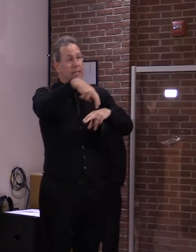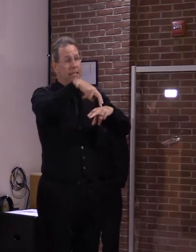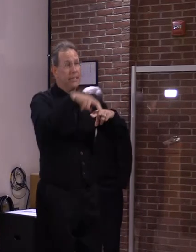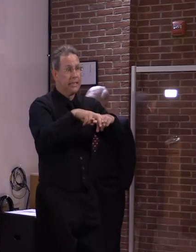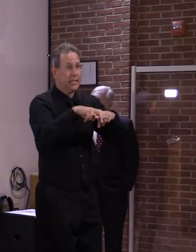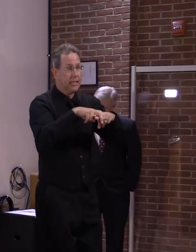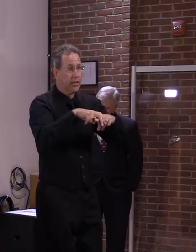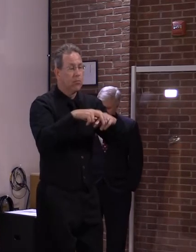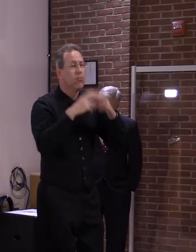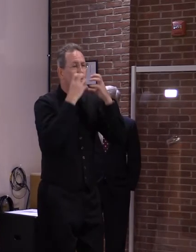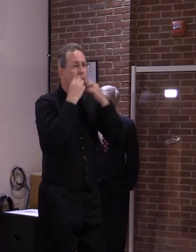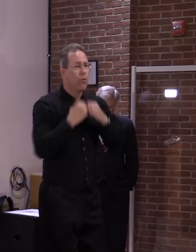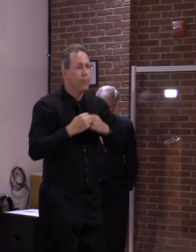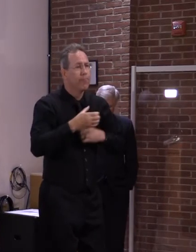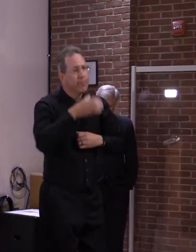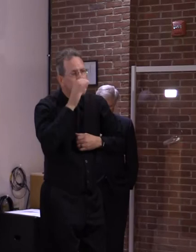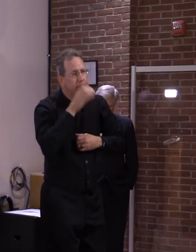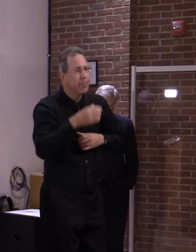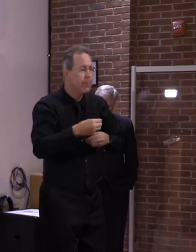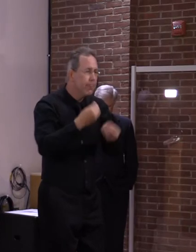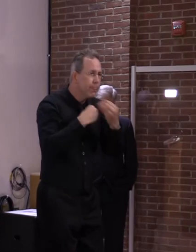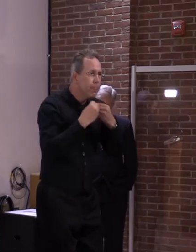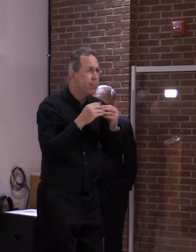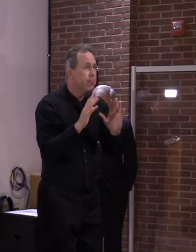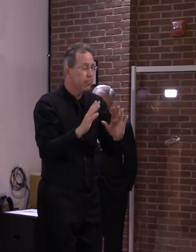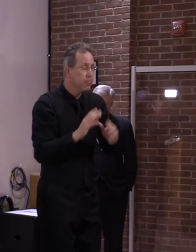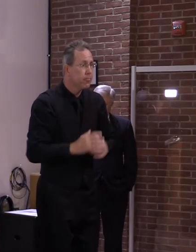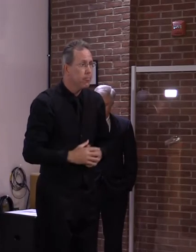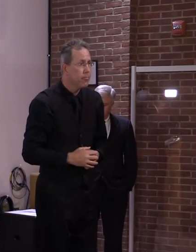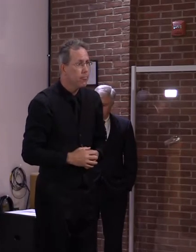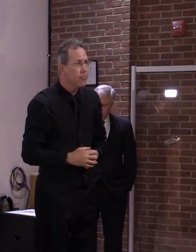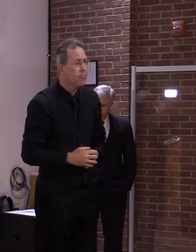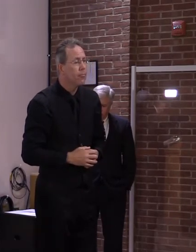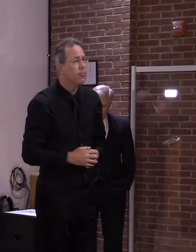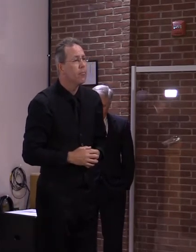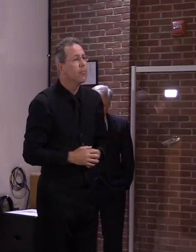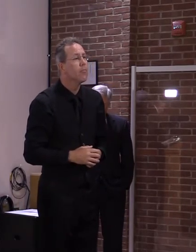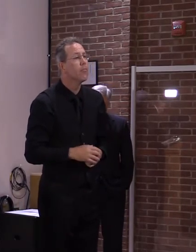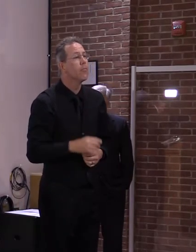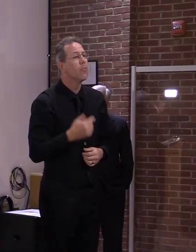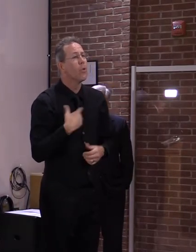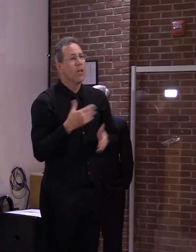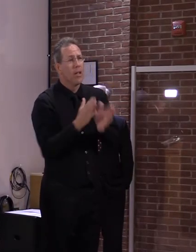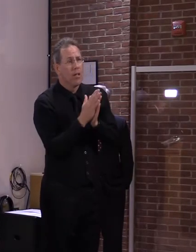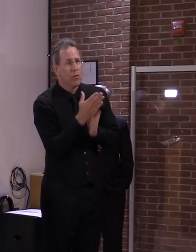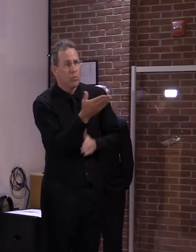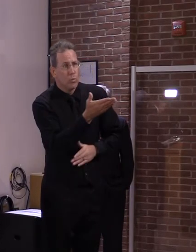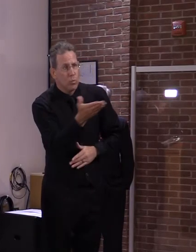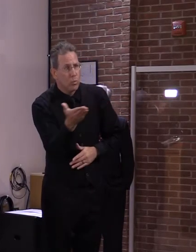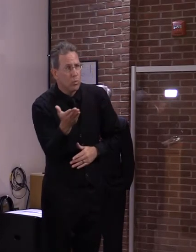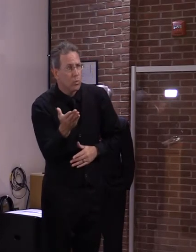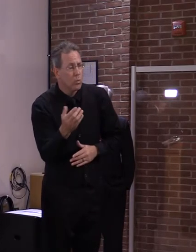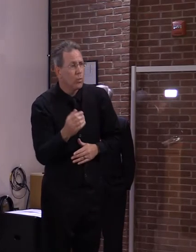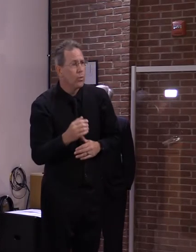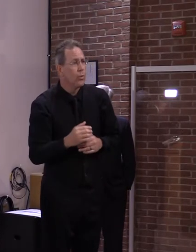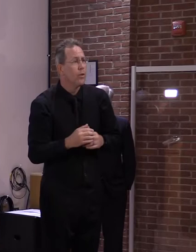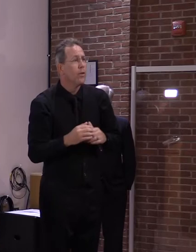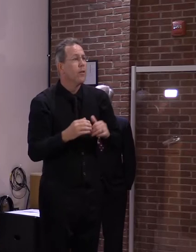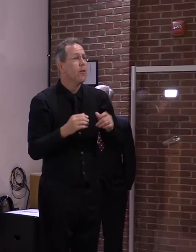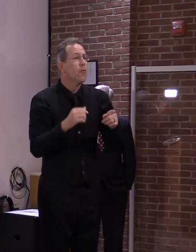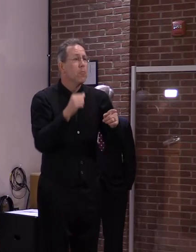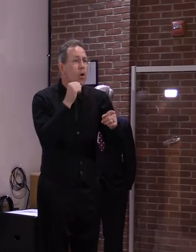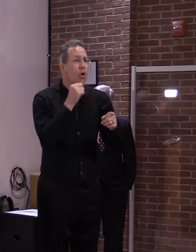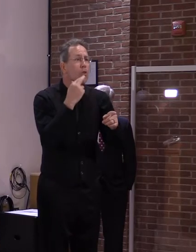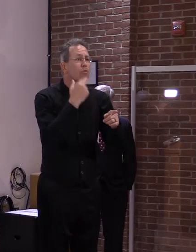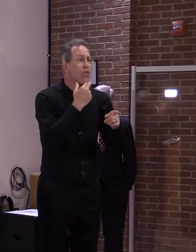Beyond that, we still ask the restaurants and the bars to provide for 6 feet of space between parties. So again,